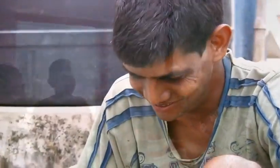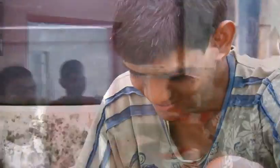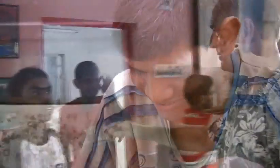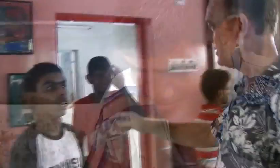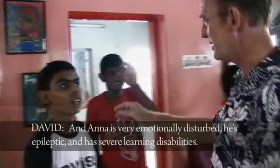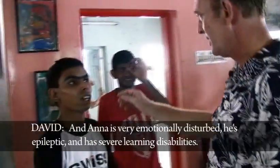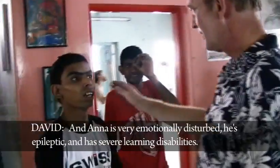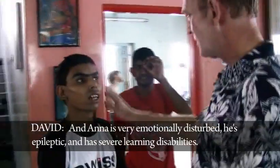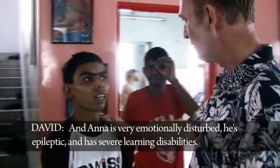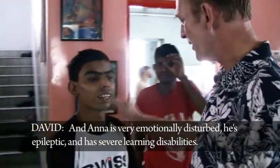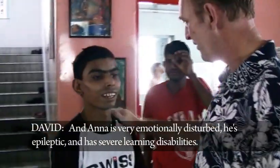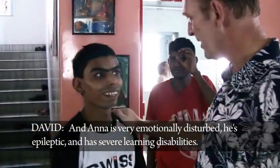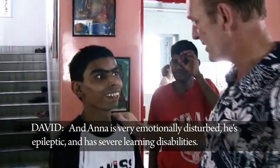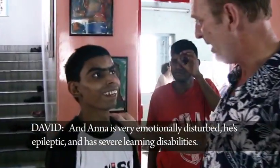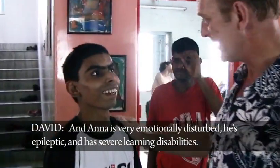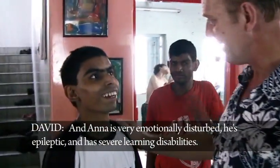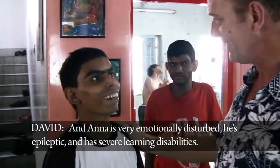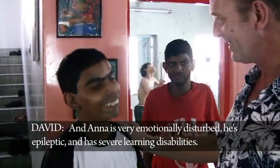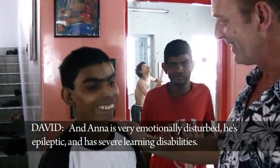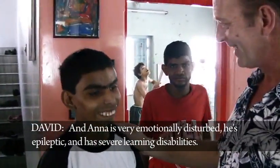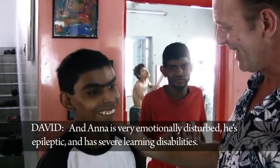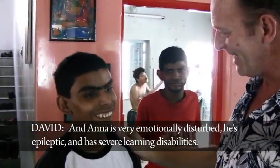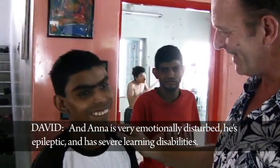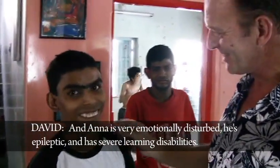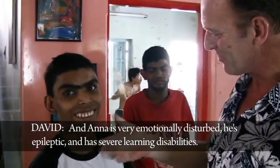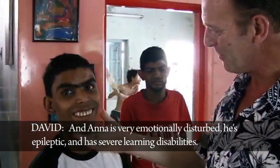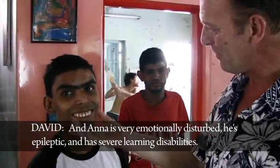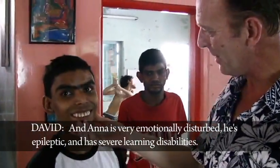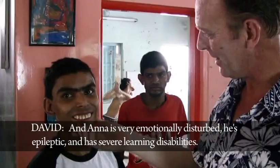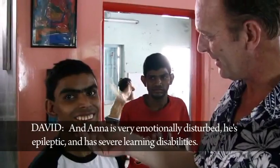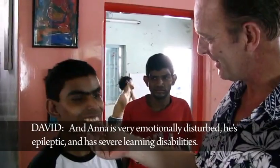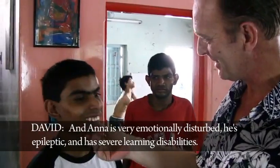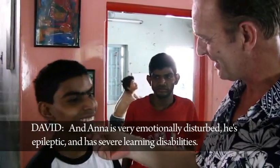And Anna is very emotionally disturbed, he's epileptic,